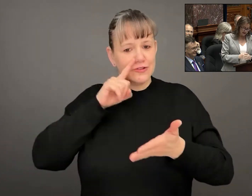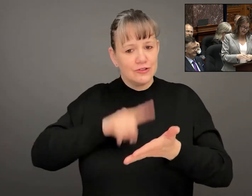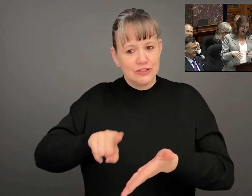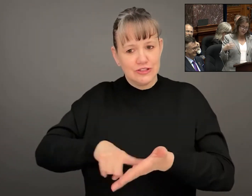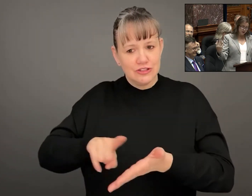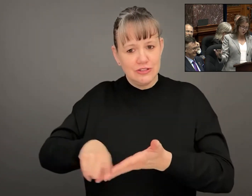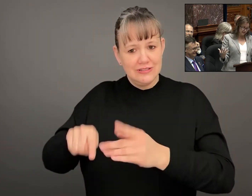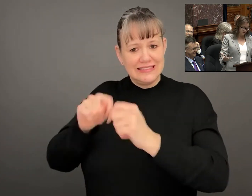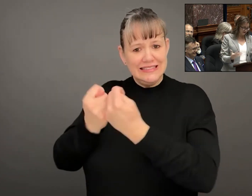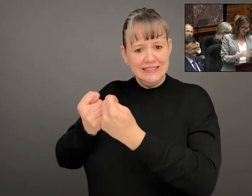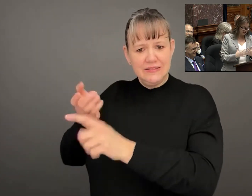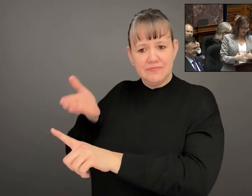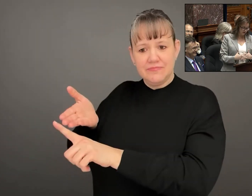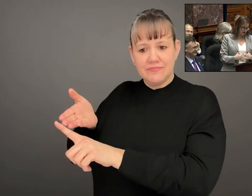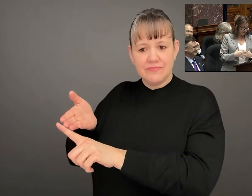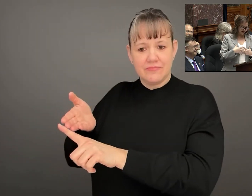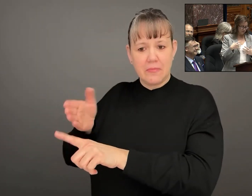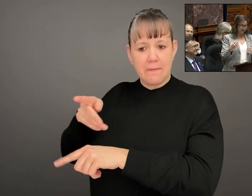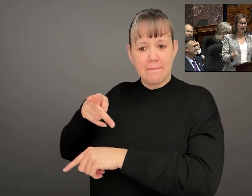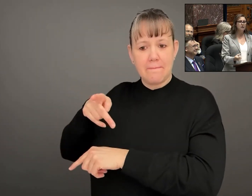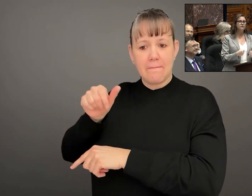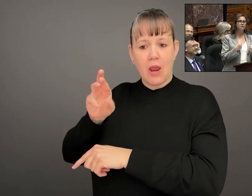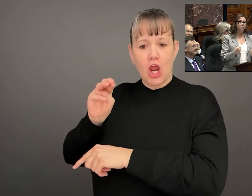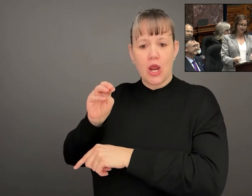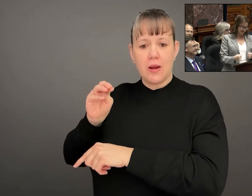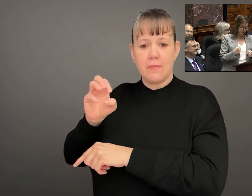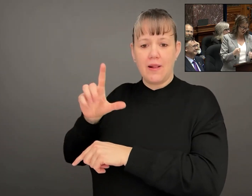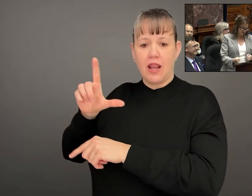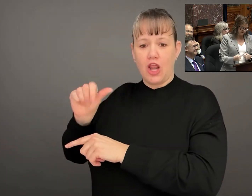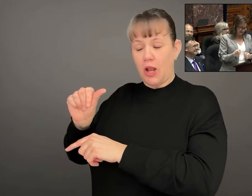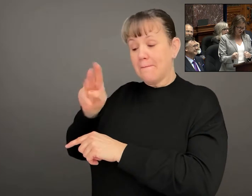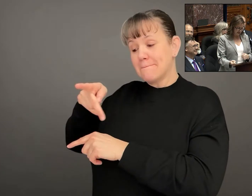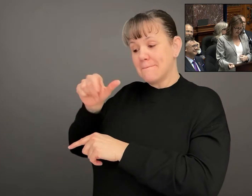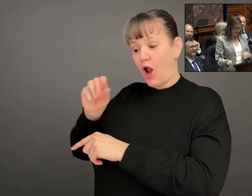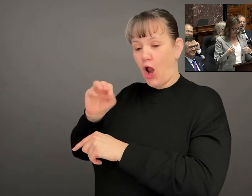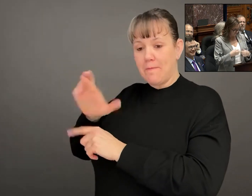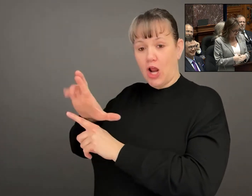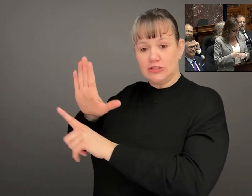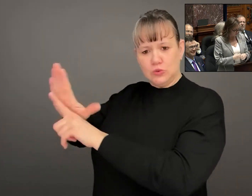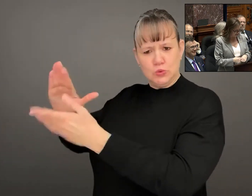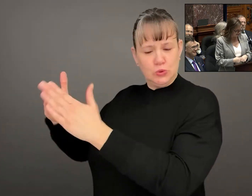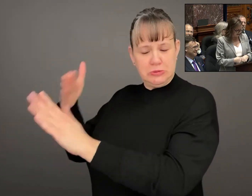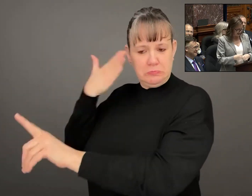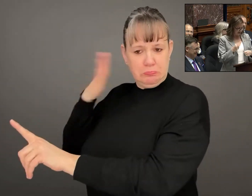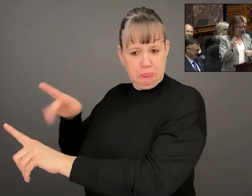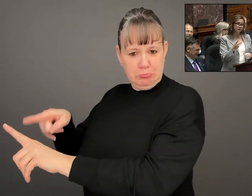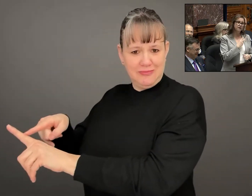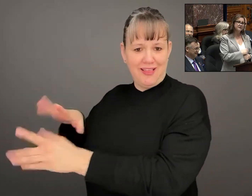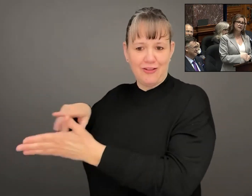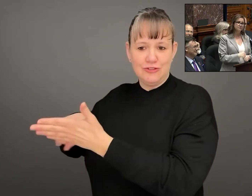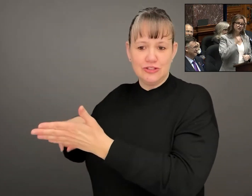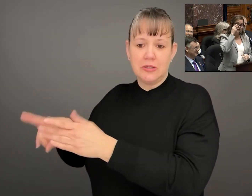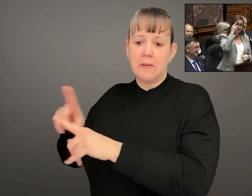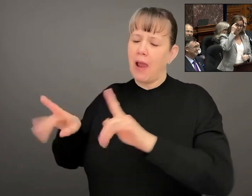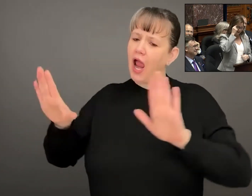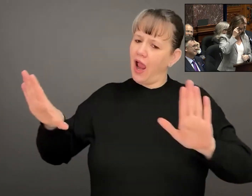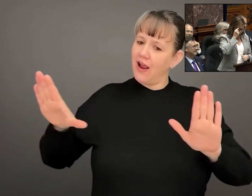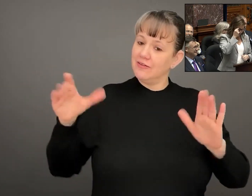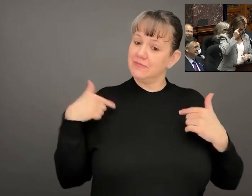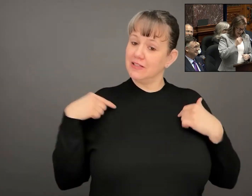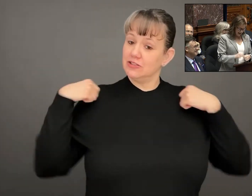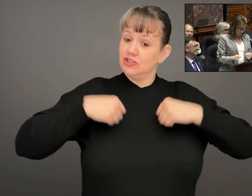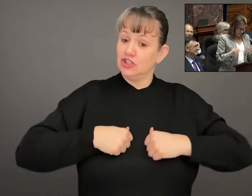has, let it be known here in this chamber that I would love a friendly jersey exchange in the event of a win if 2 of our teams shall ever